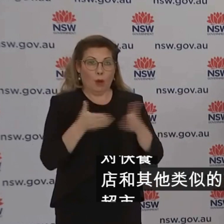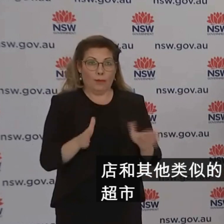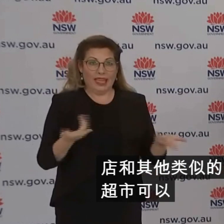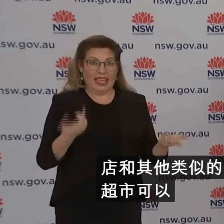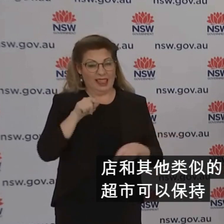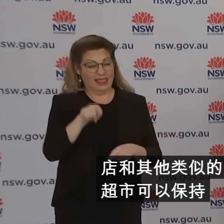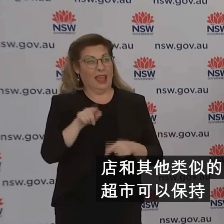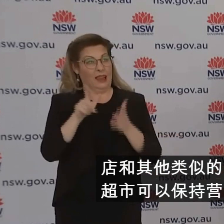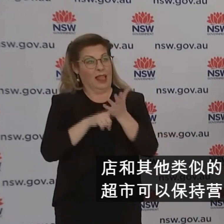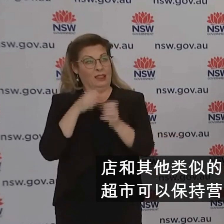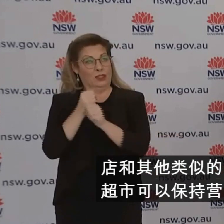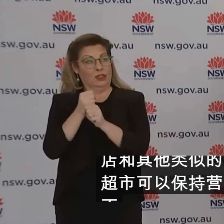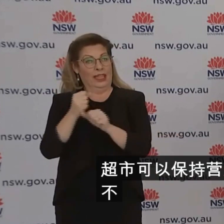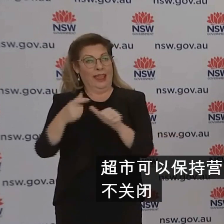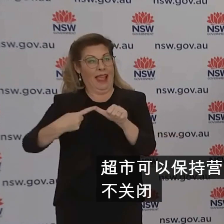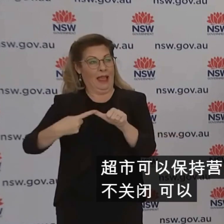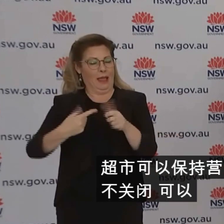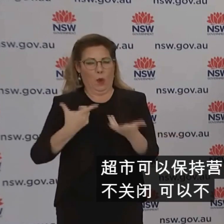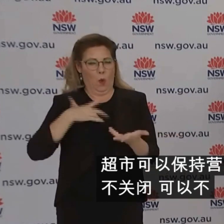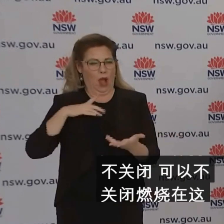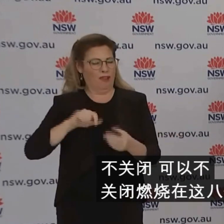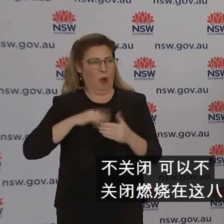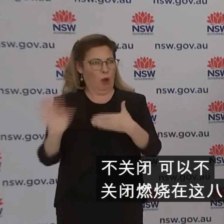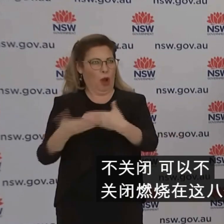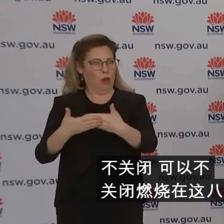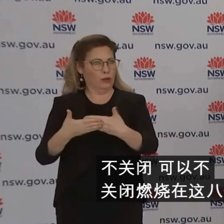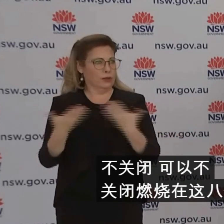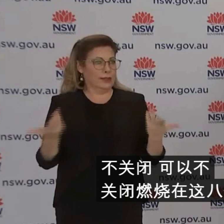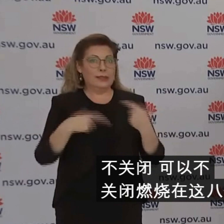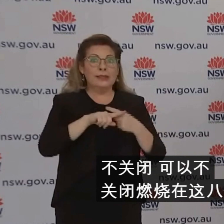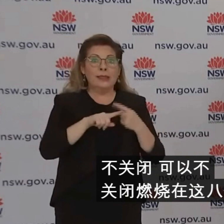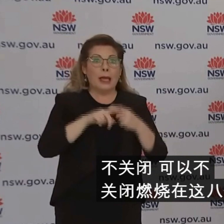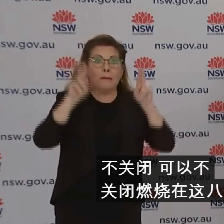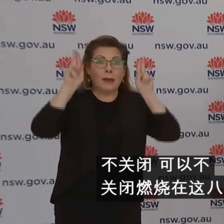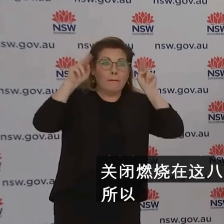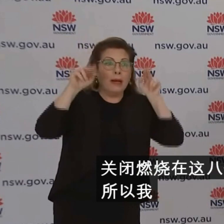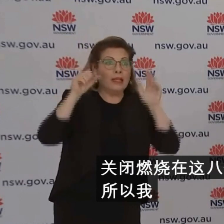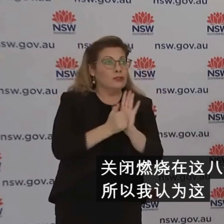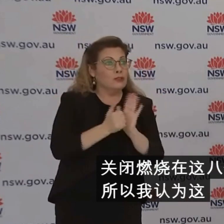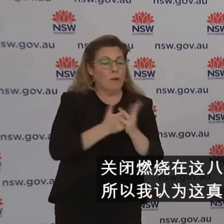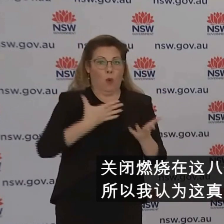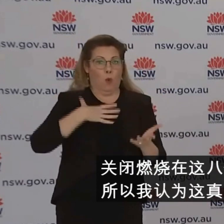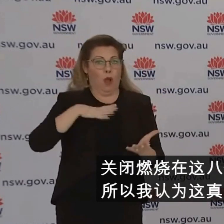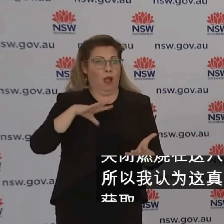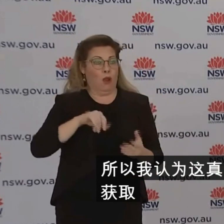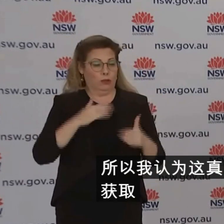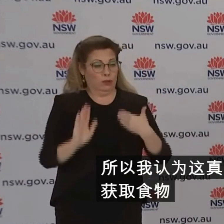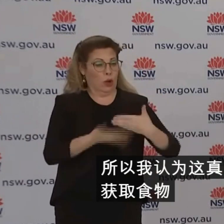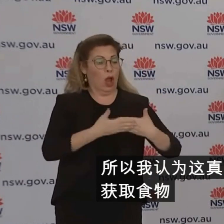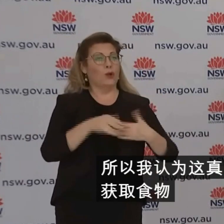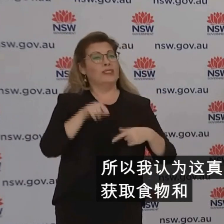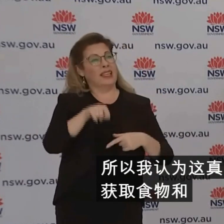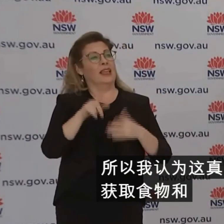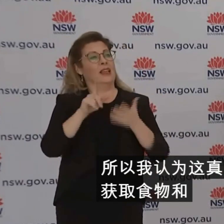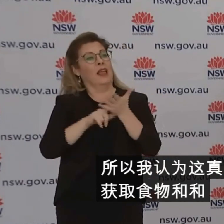like. Supermarkets could stay open. Could they not be closed? Could Bunnings not be closed in those 8 LGAs? So I think it's really a balance about access